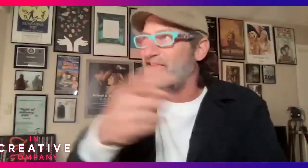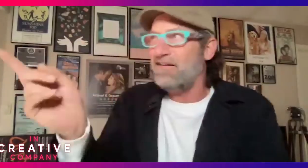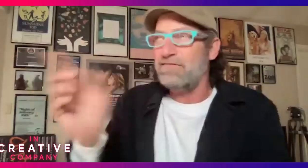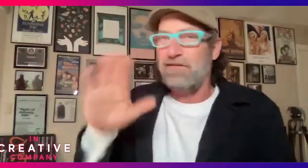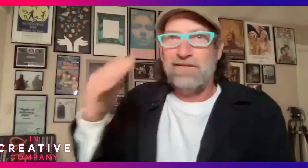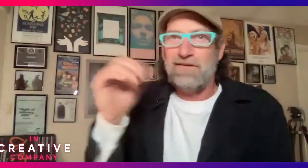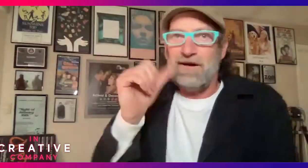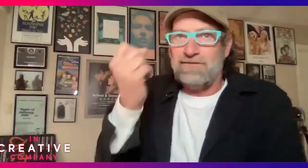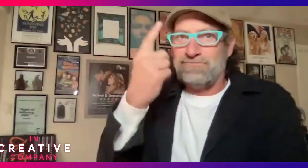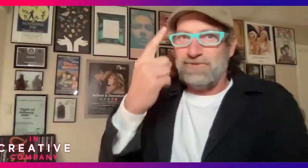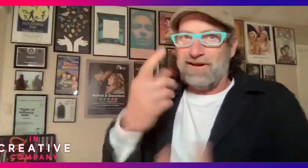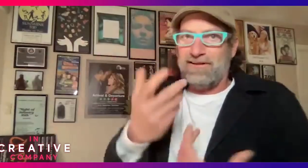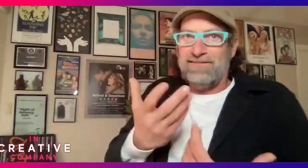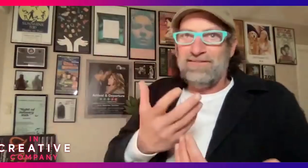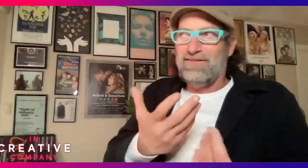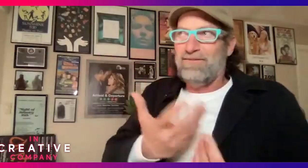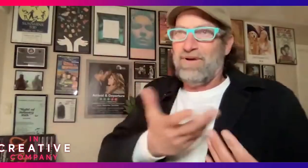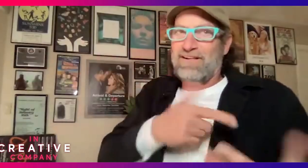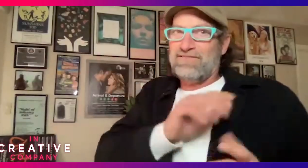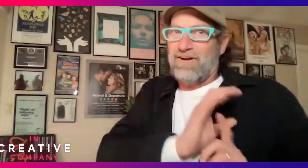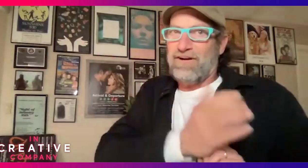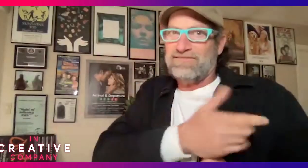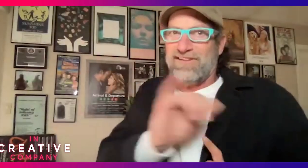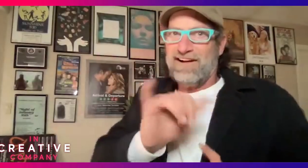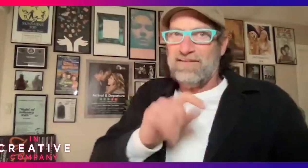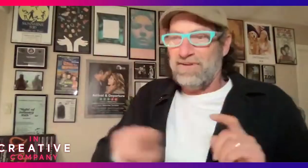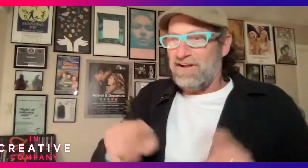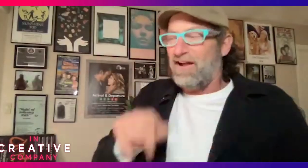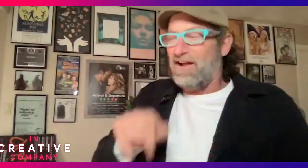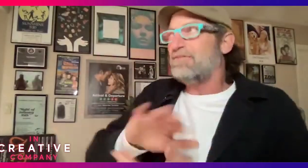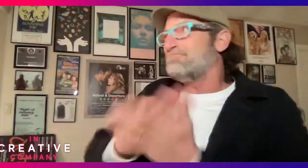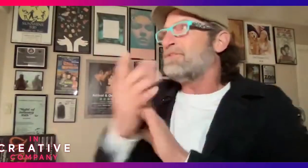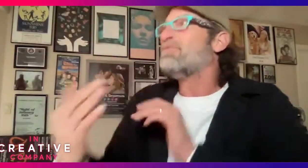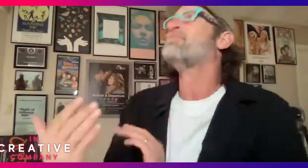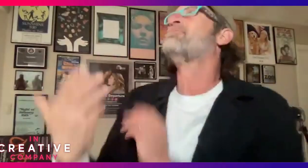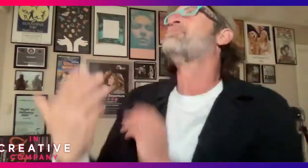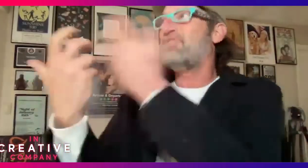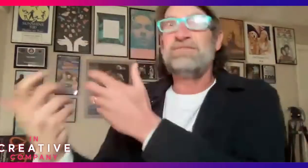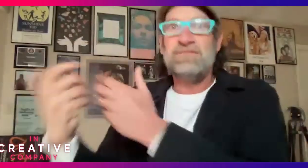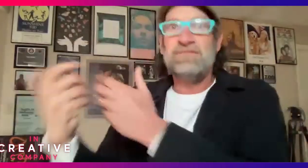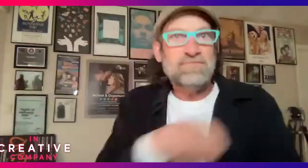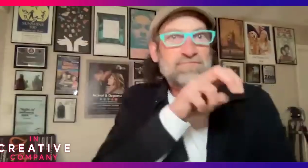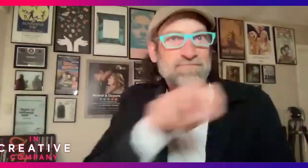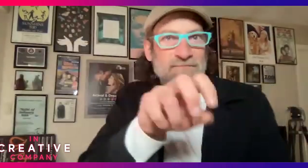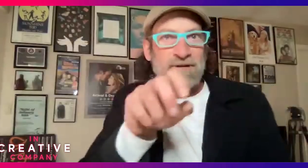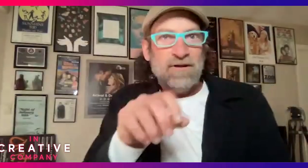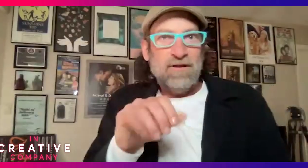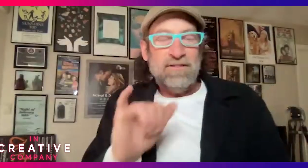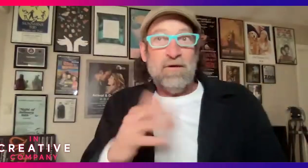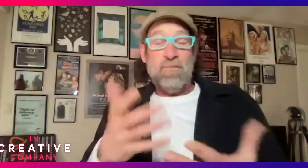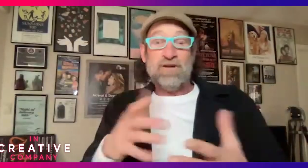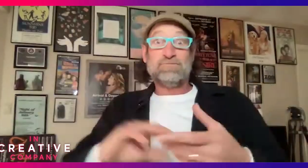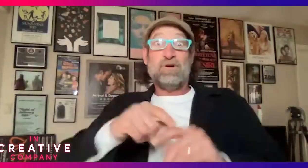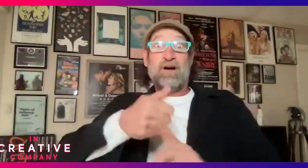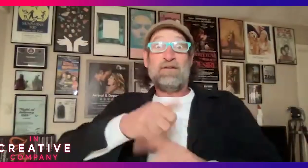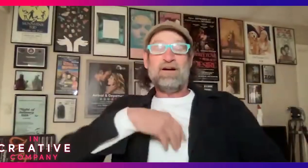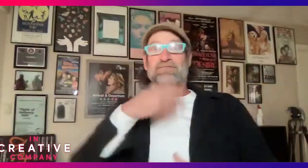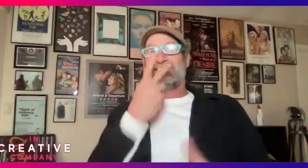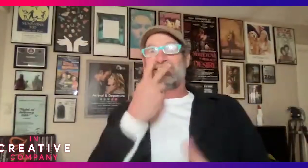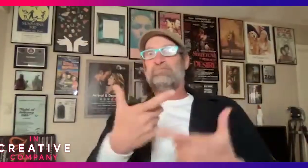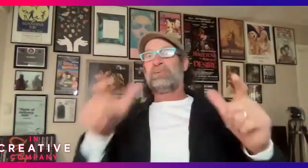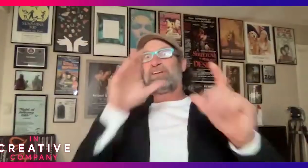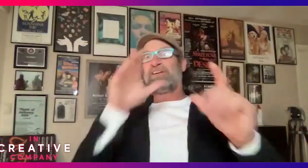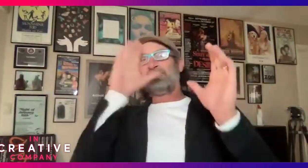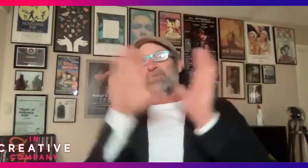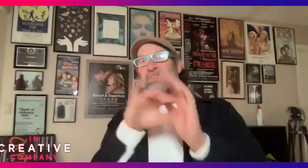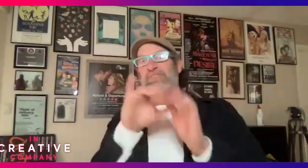sign language. With the outside world, she uses English as a spoken language. And many out there don't understand what this CODA's home